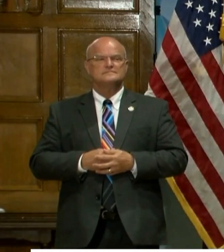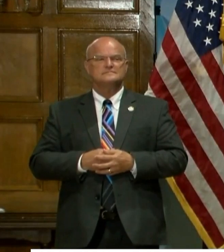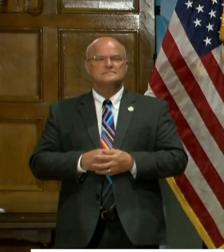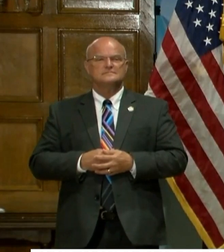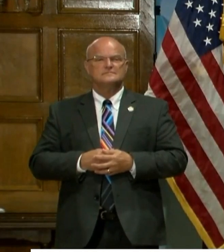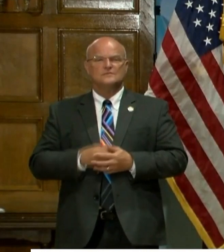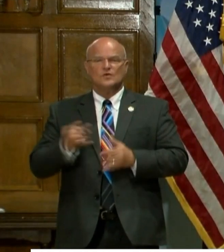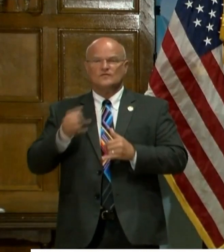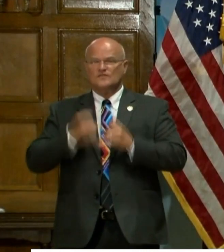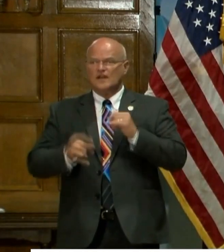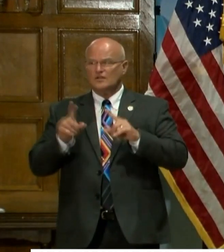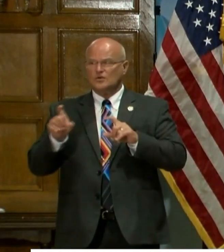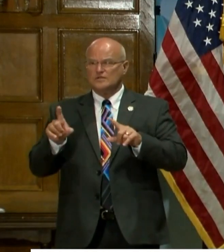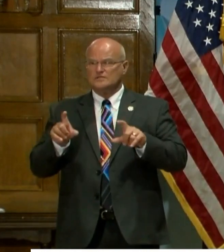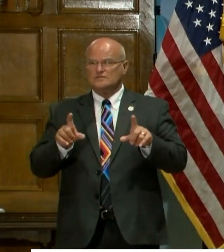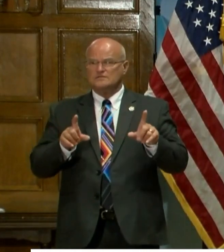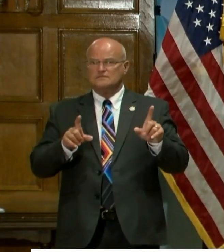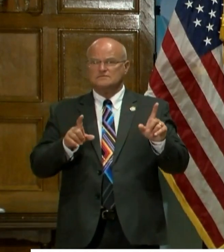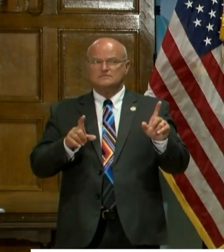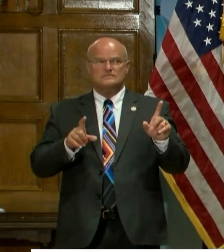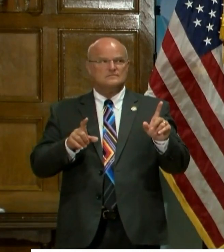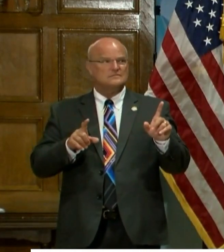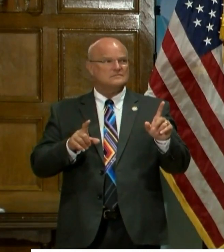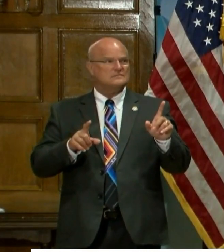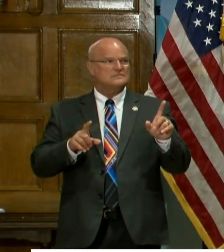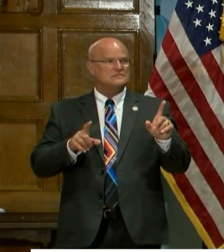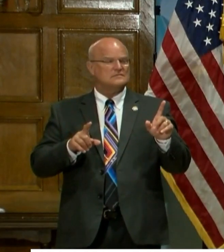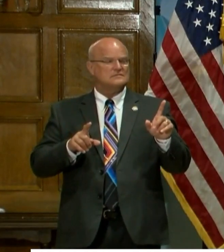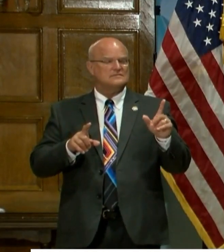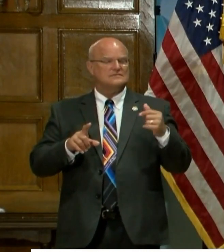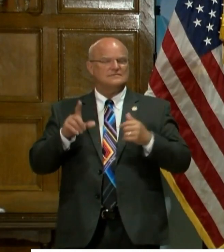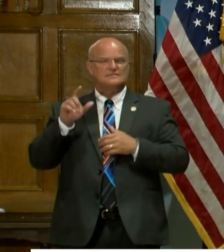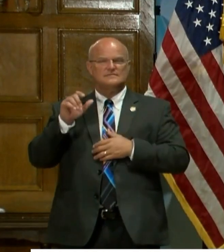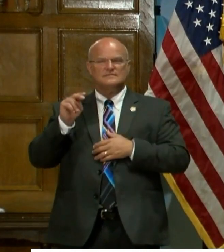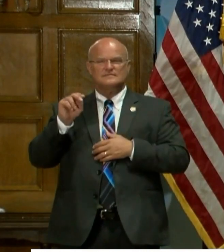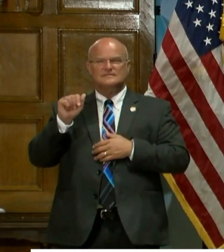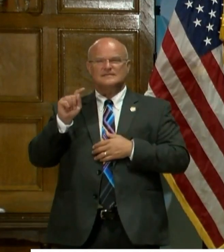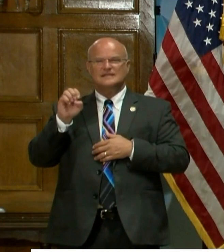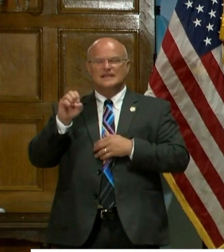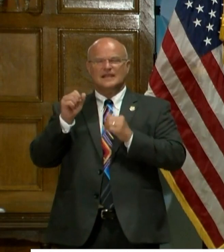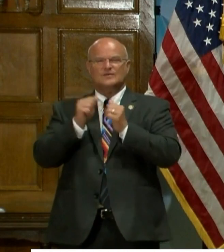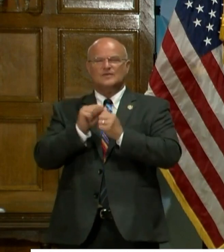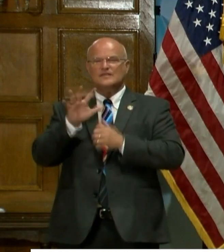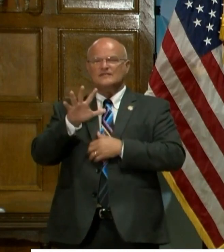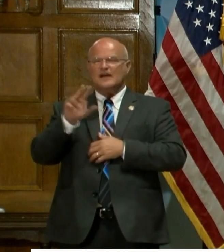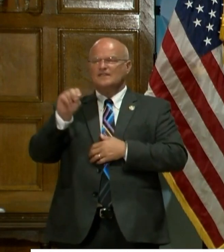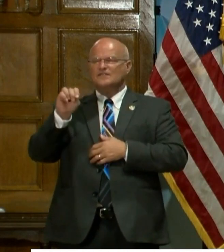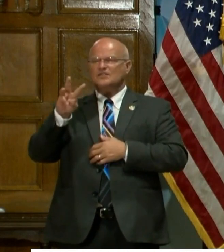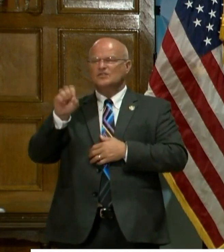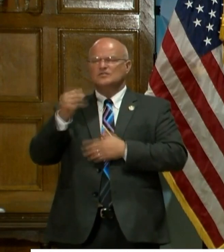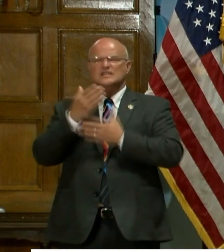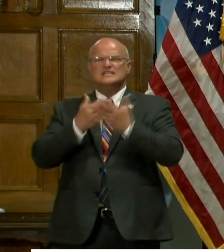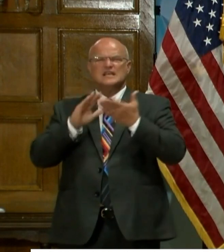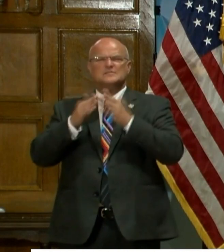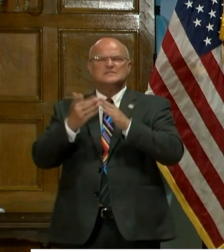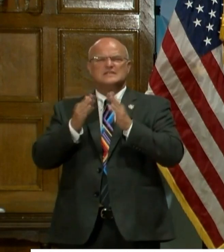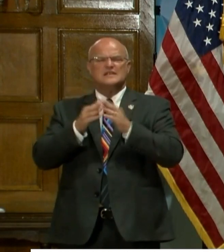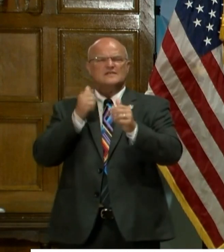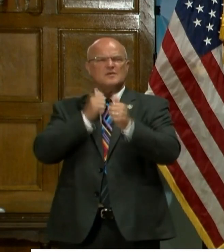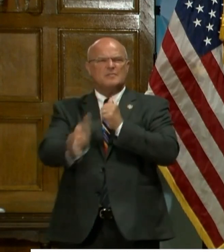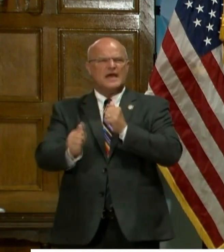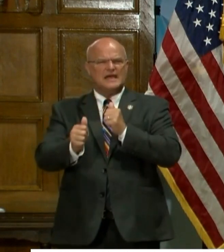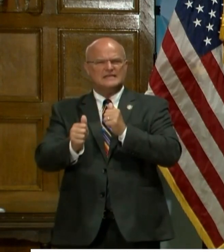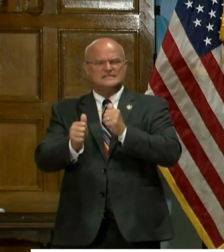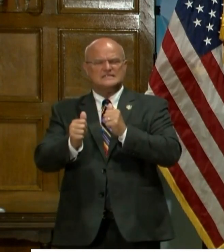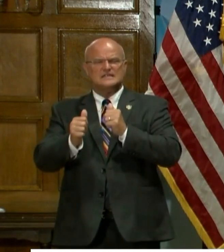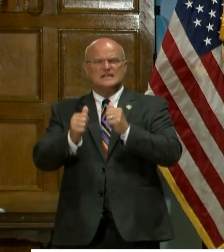Is there one final question? Yeah, this is Nick Camper with 5 News. Some cities have passed an ordinance